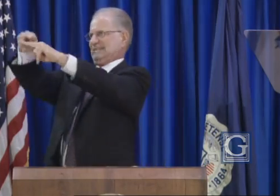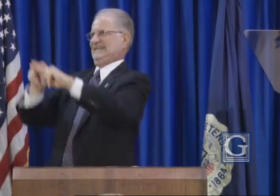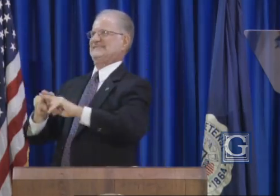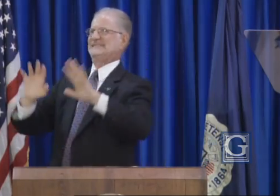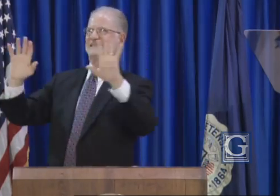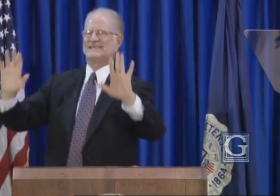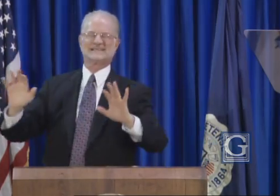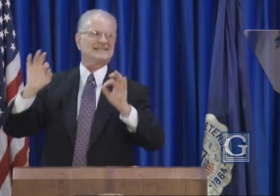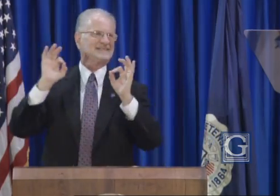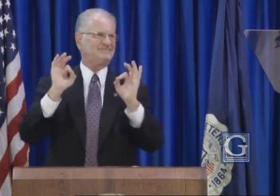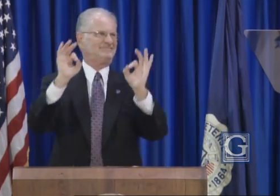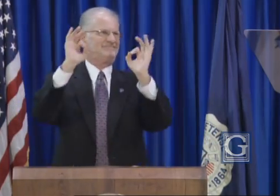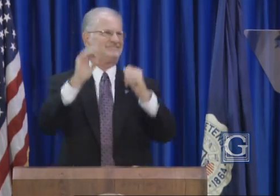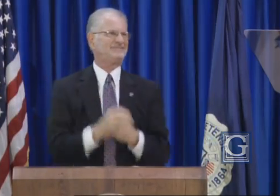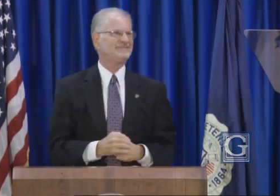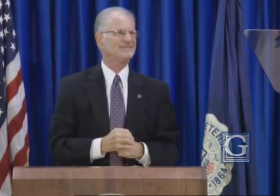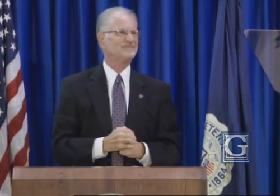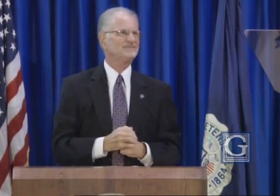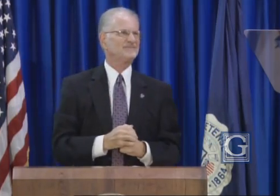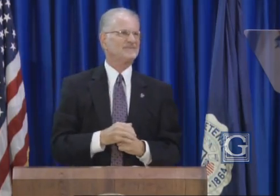Thank you, and be seated.